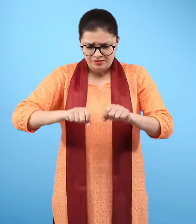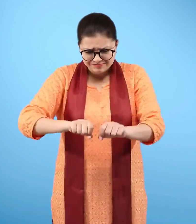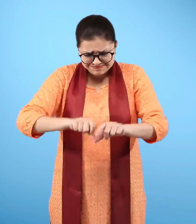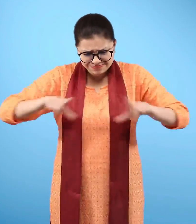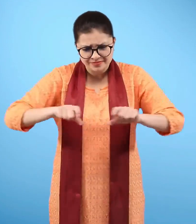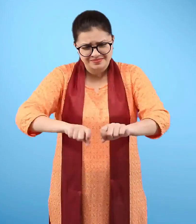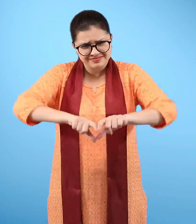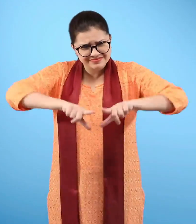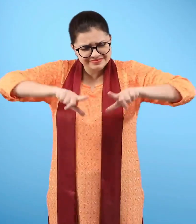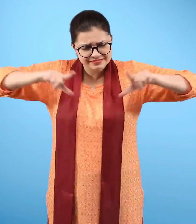Fort.